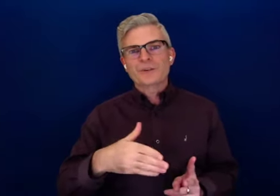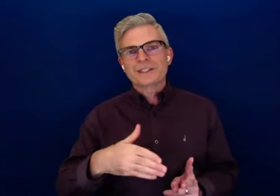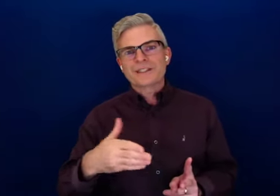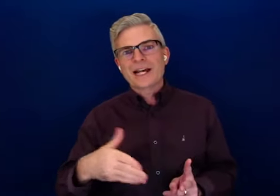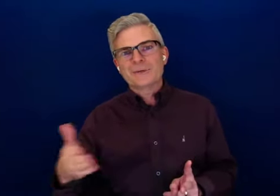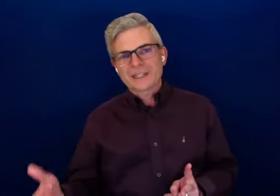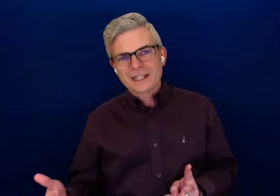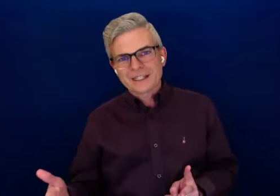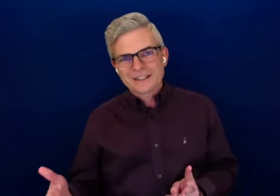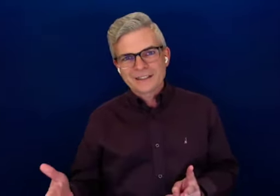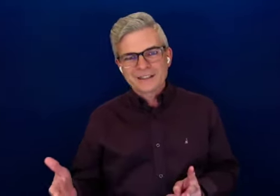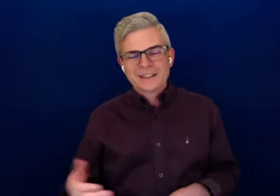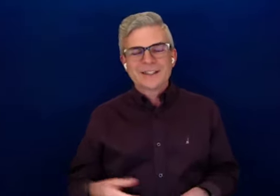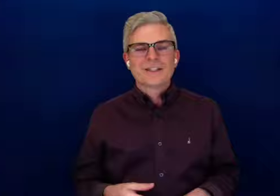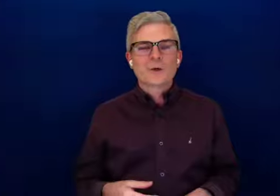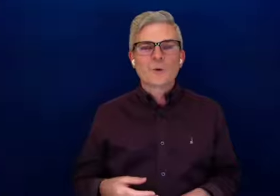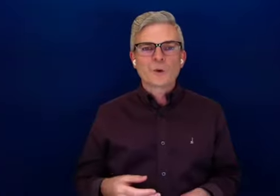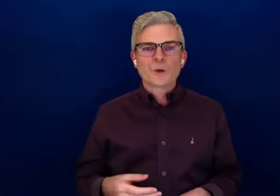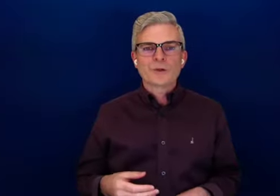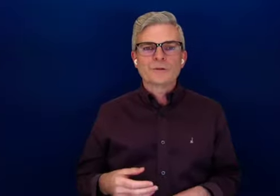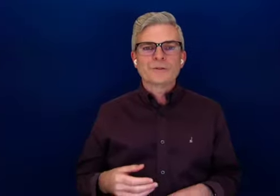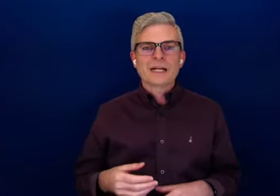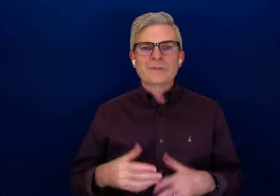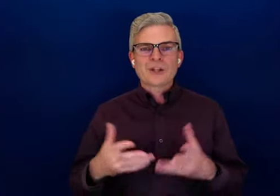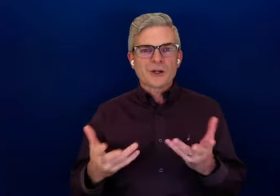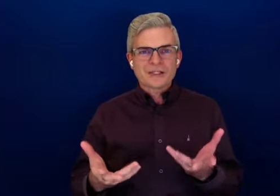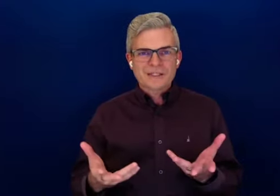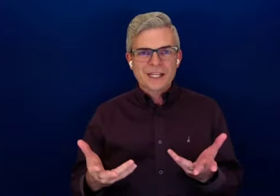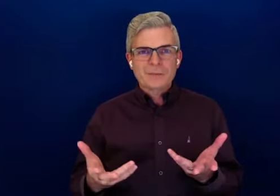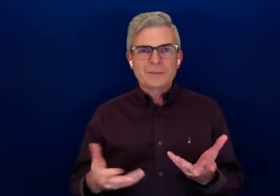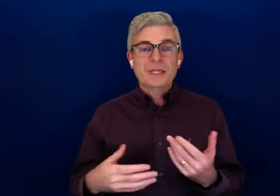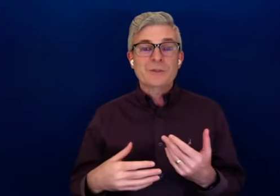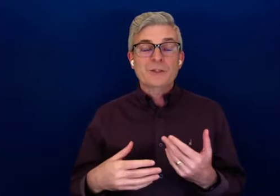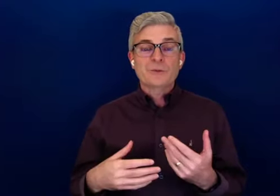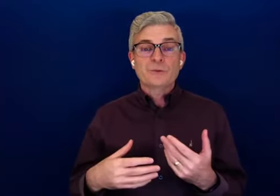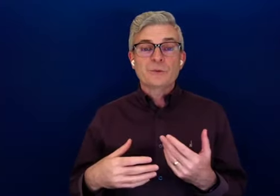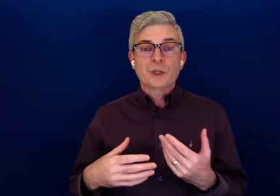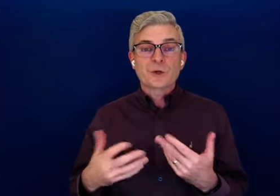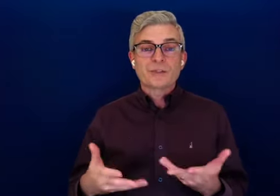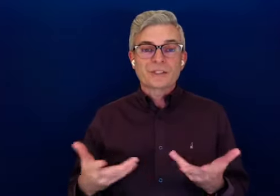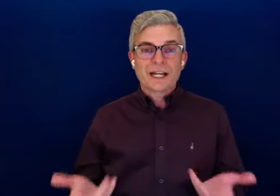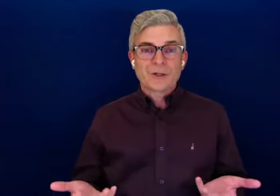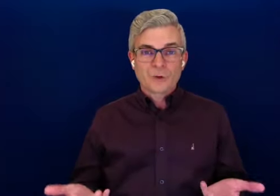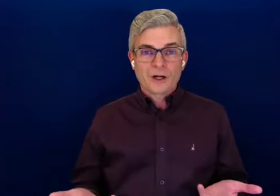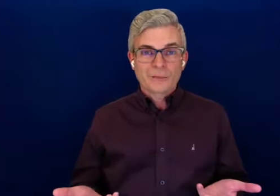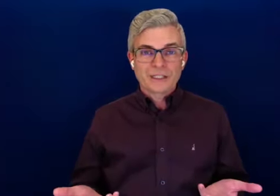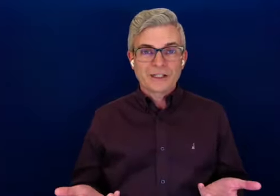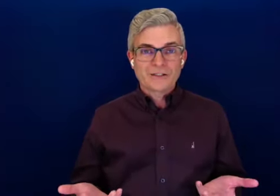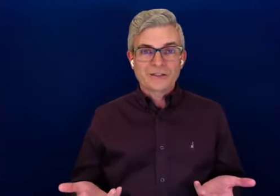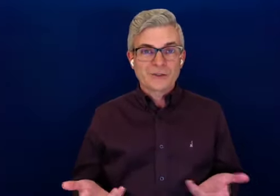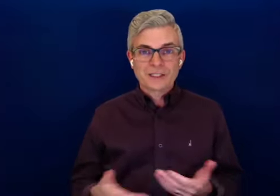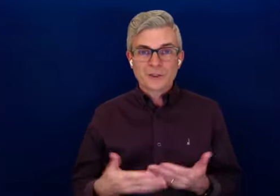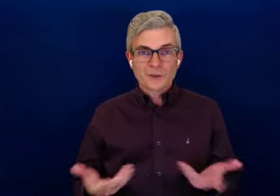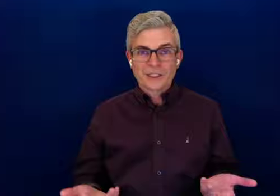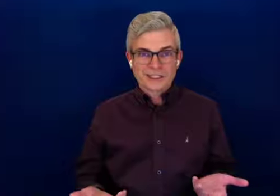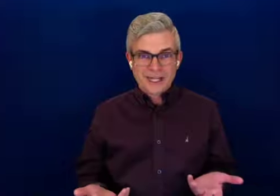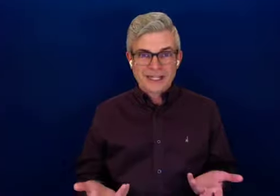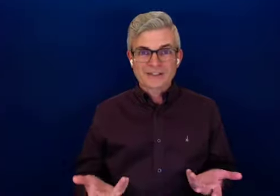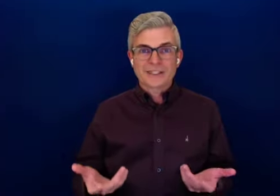that sounds like it. Or, I'm sorry to say, but maybe you learn the sign wrong because you didn't learn it in class and